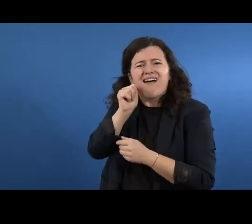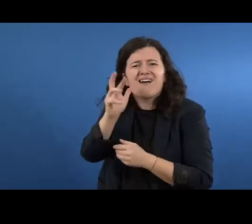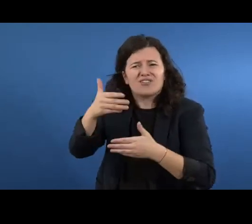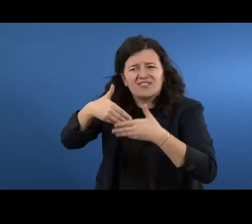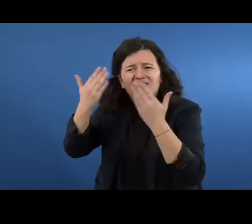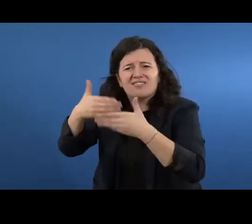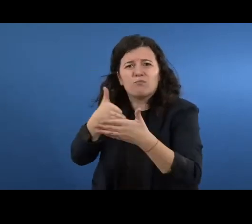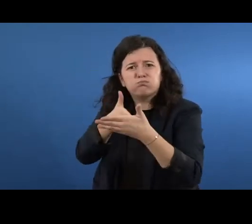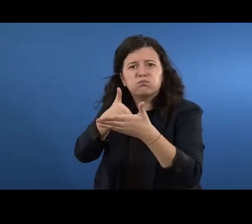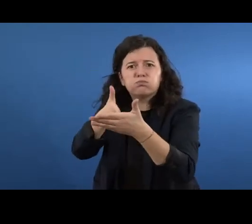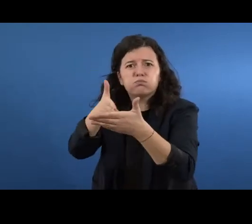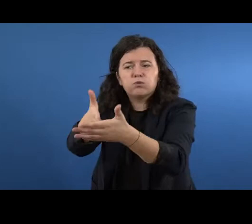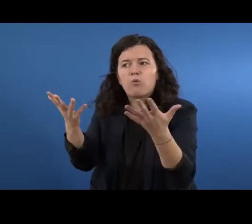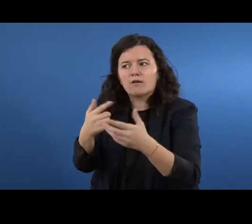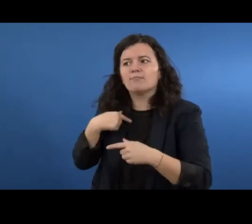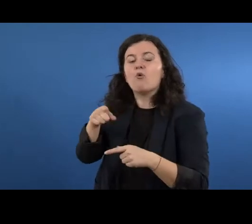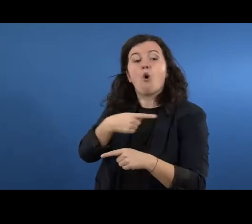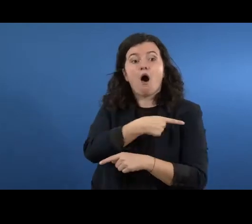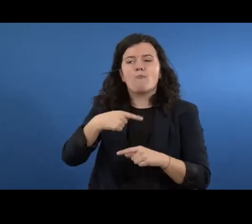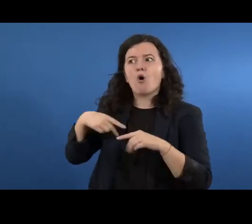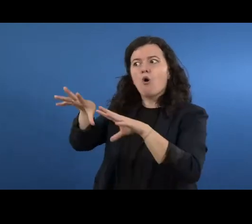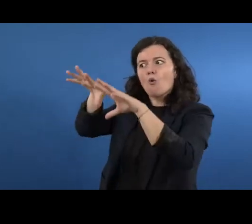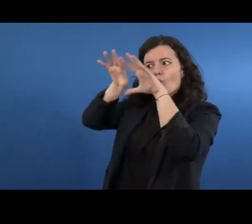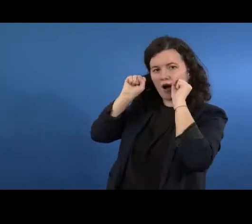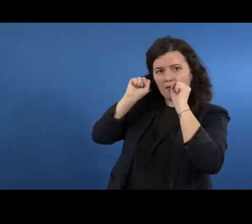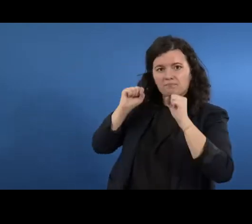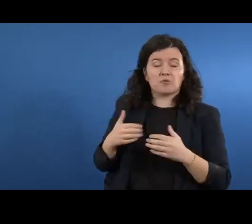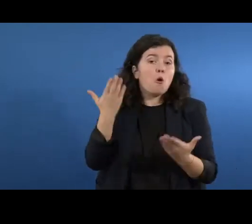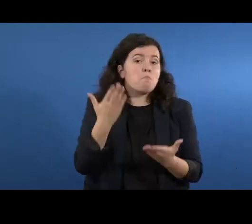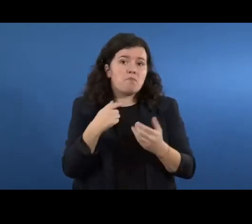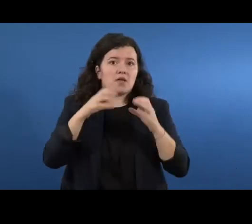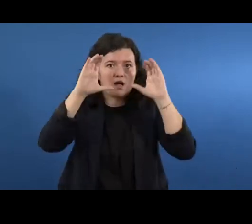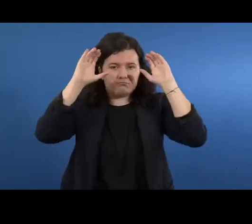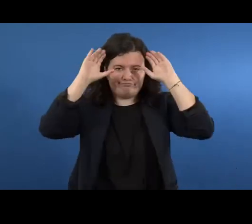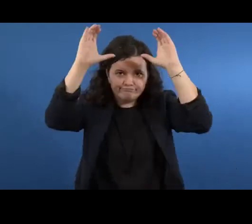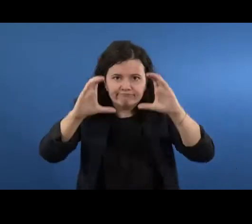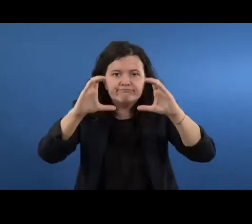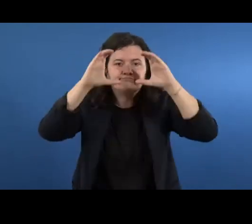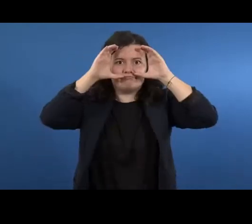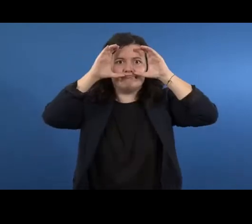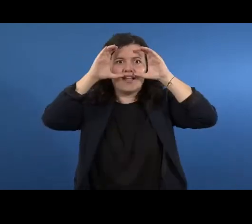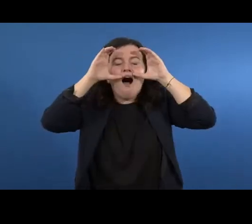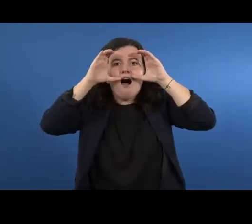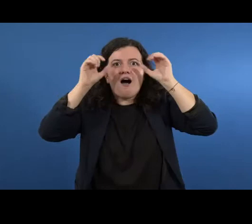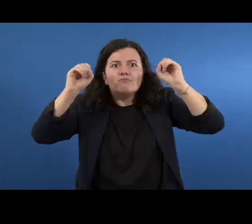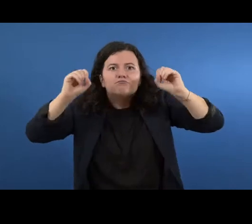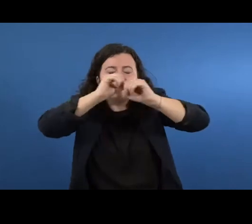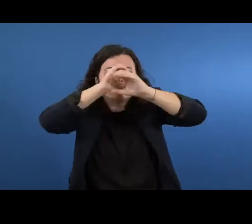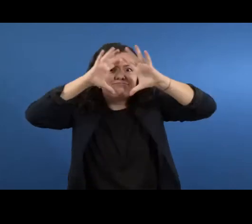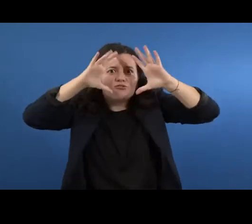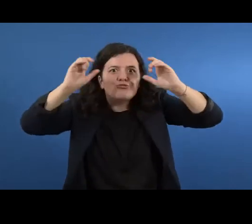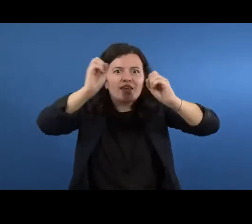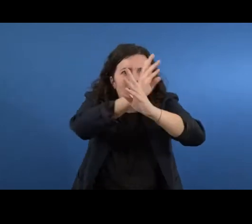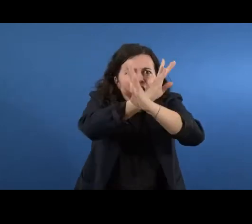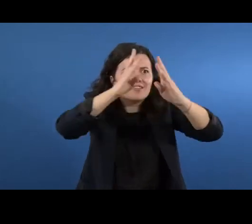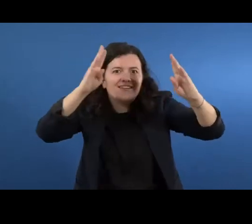they are facing using augmented reality. So any employee can go through this training program that uses